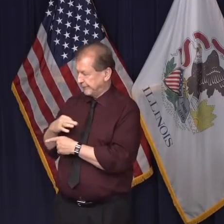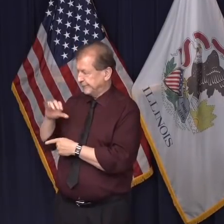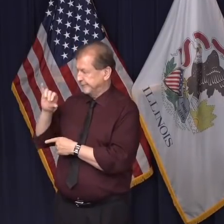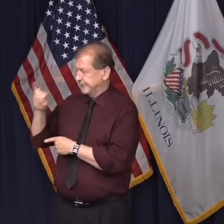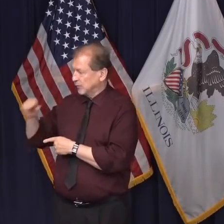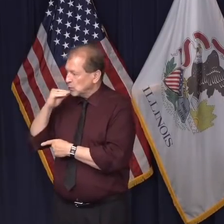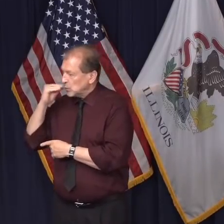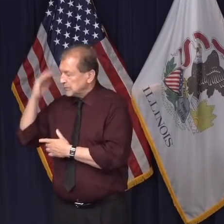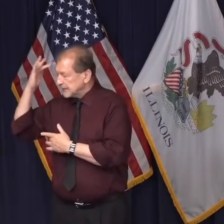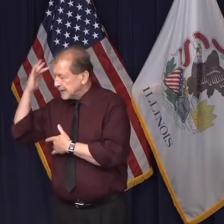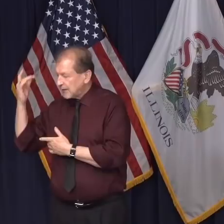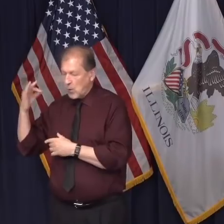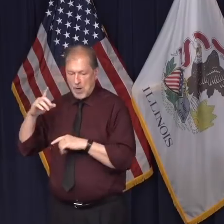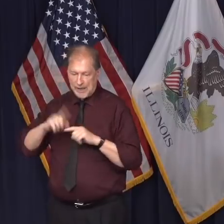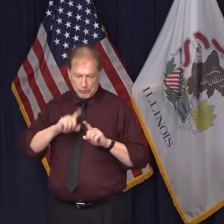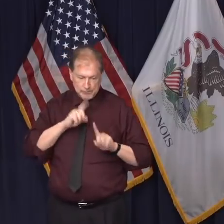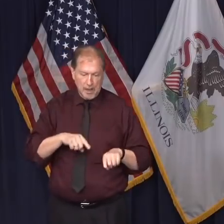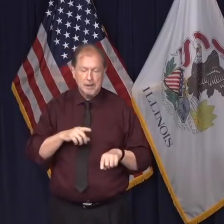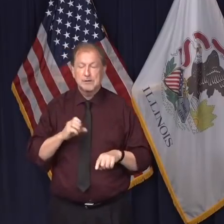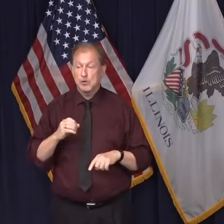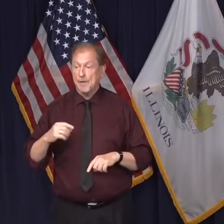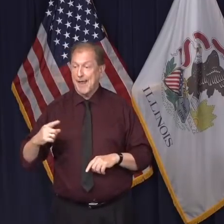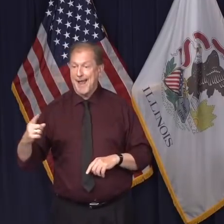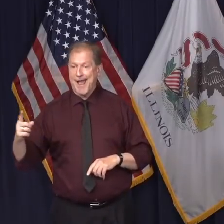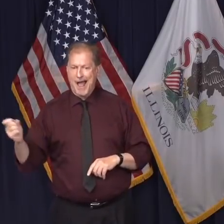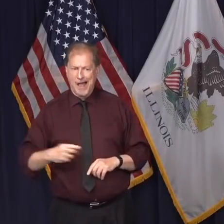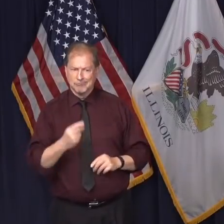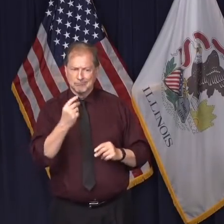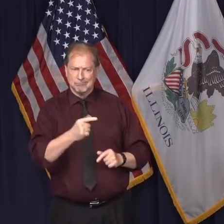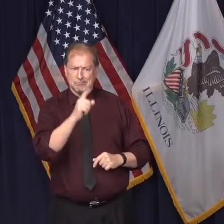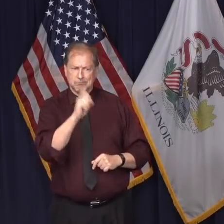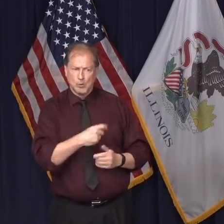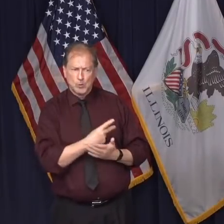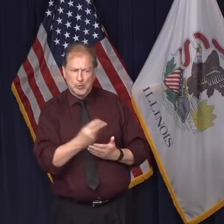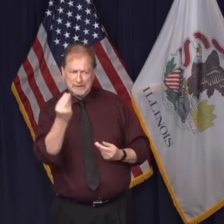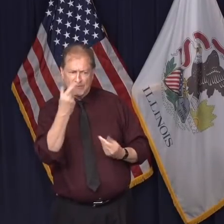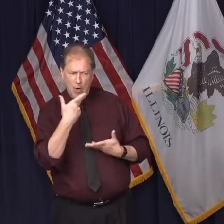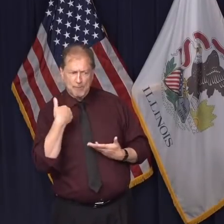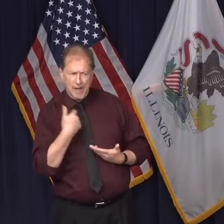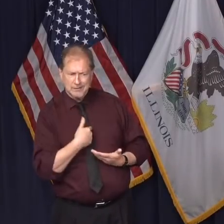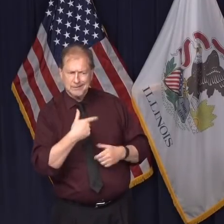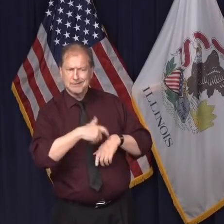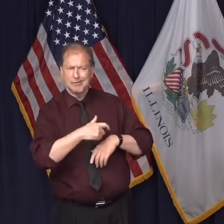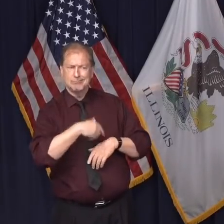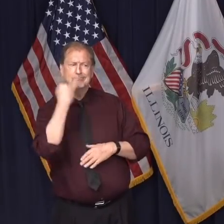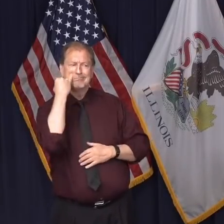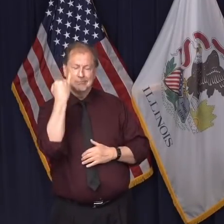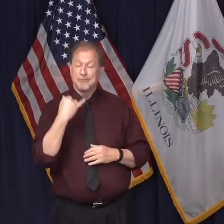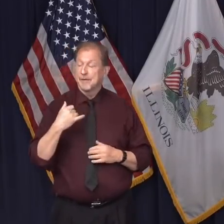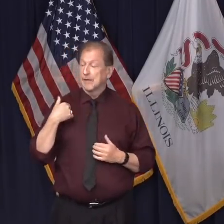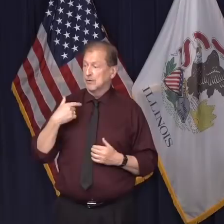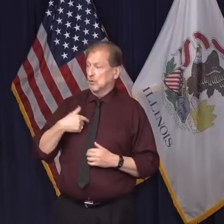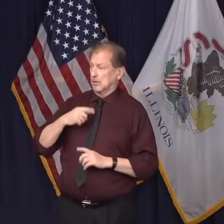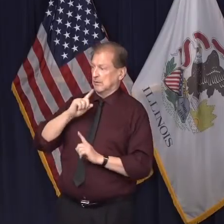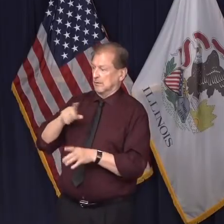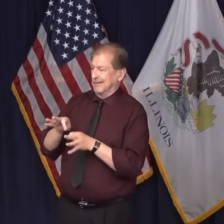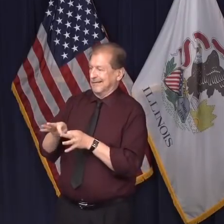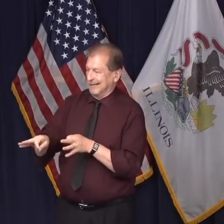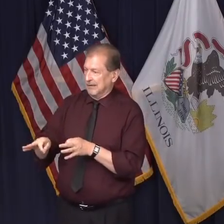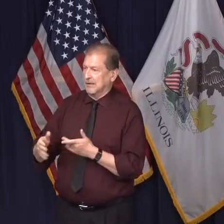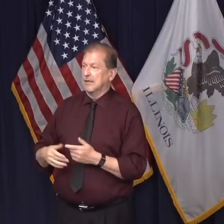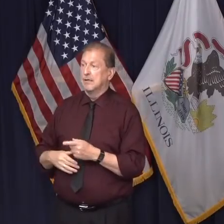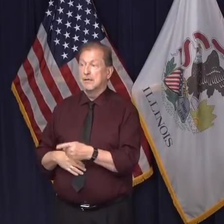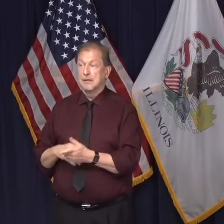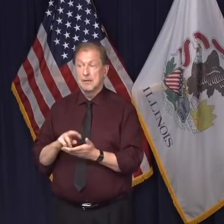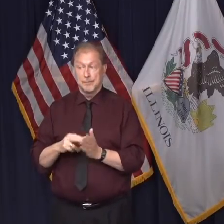respond, we're just asking a little bit of forbearance for small periods of time, but we are responding to FOIAs as requested. And that's